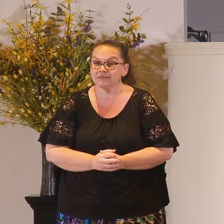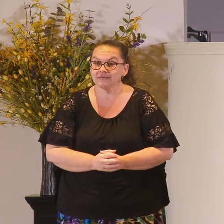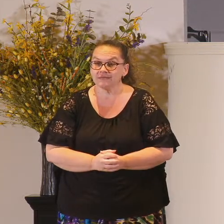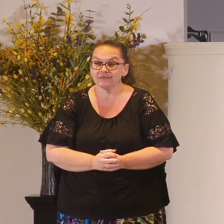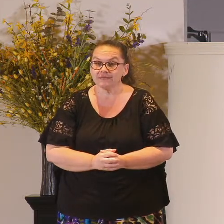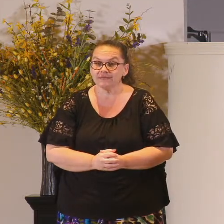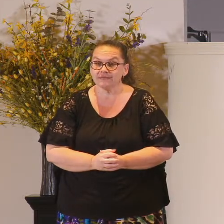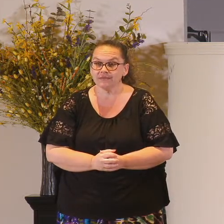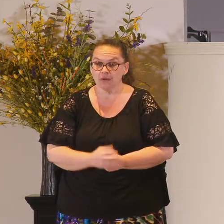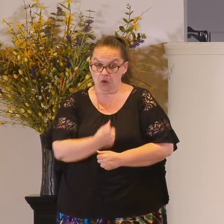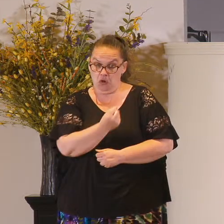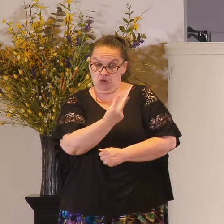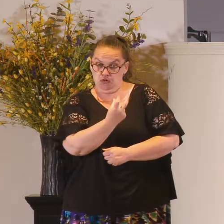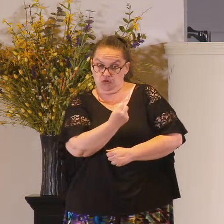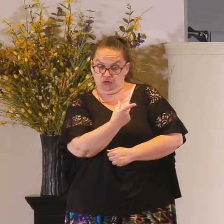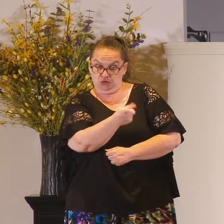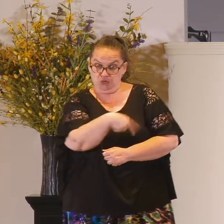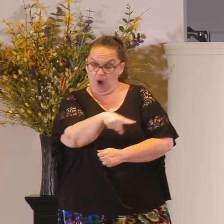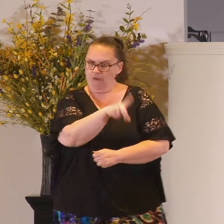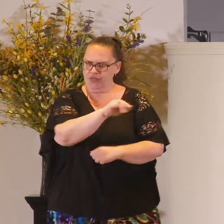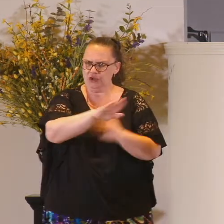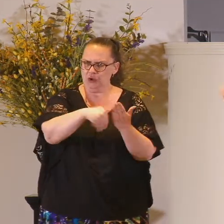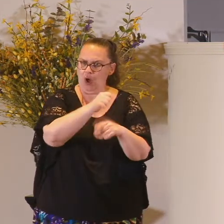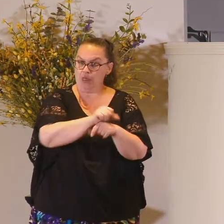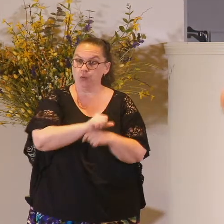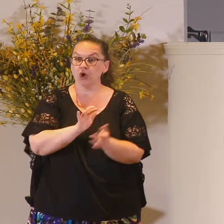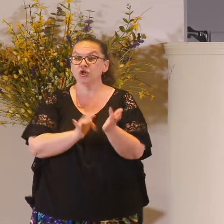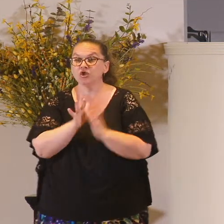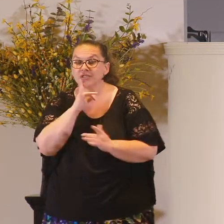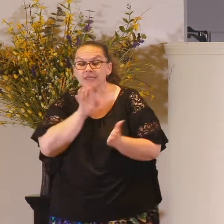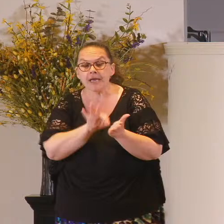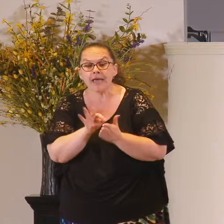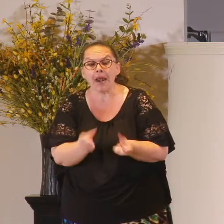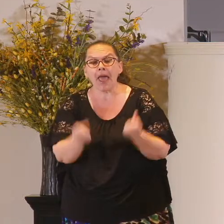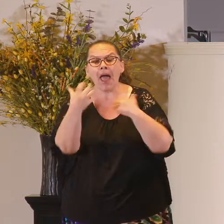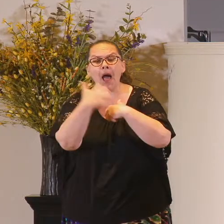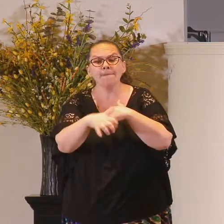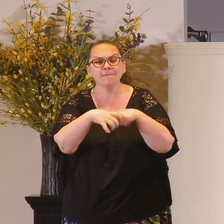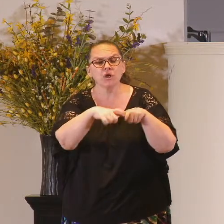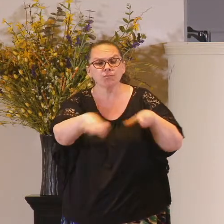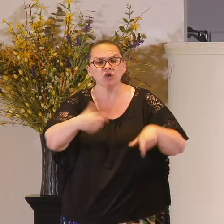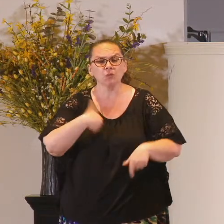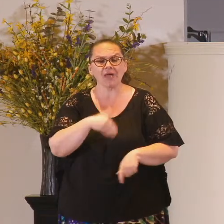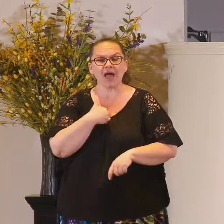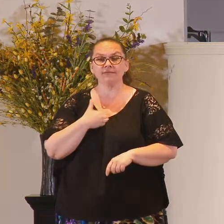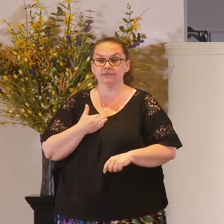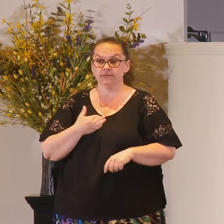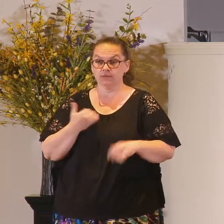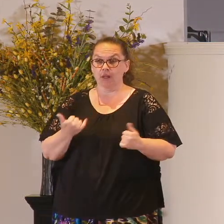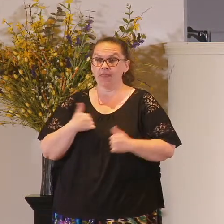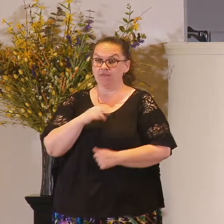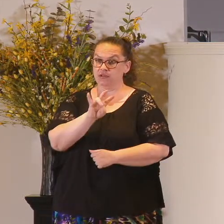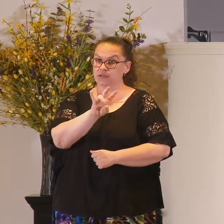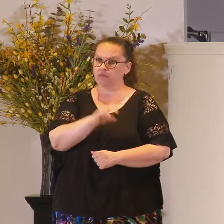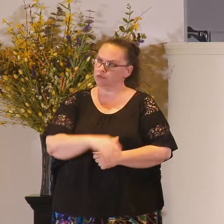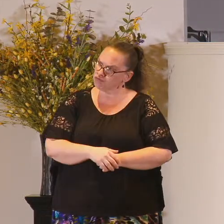And again, the 12 are the ones who do all the work. Jesus says, count the loaves. How many you got? Well, this time they have 7. That's a good number. It's